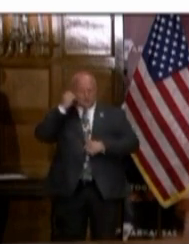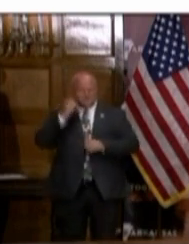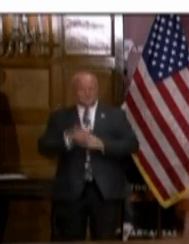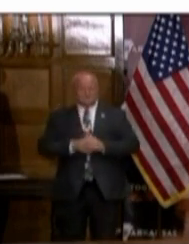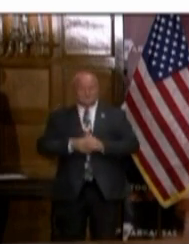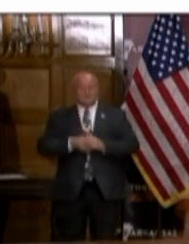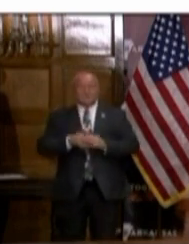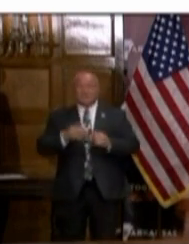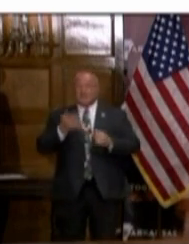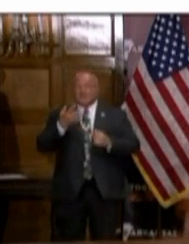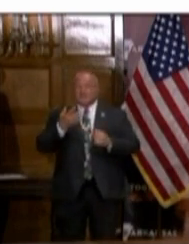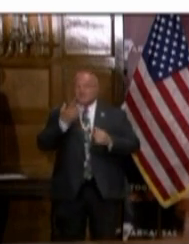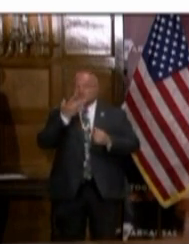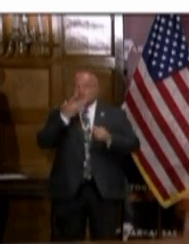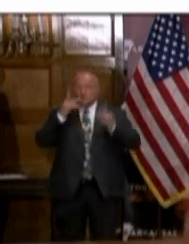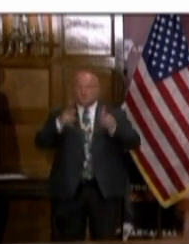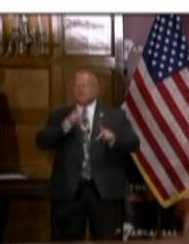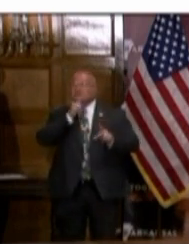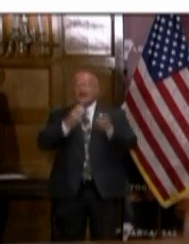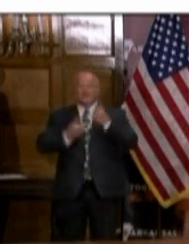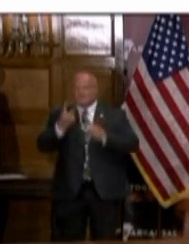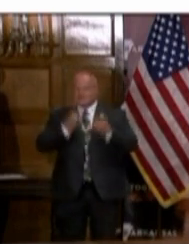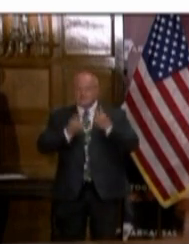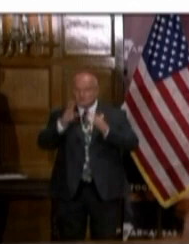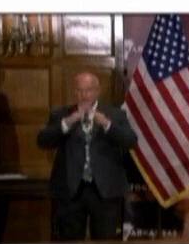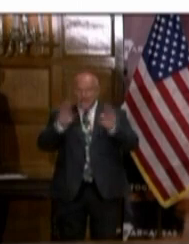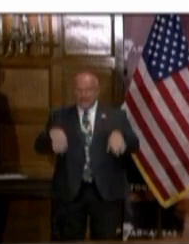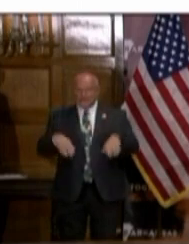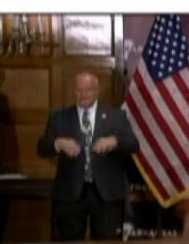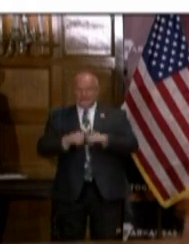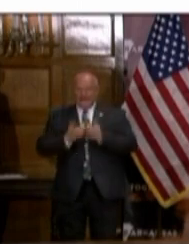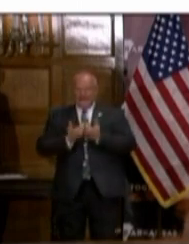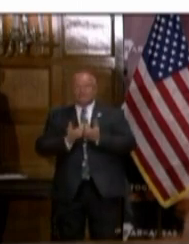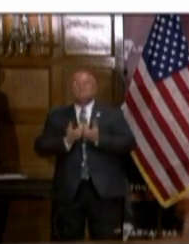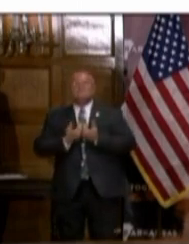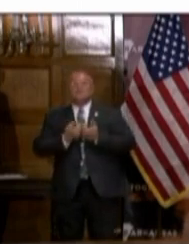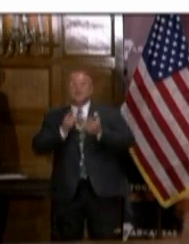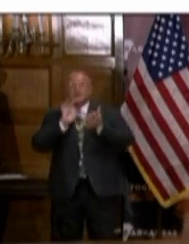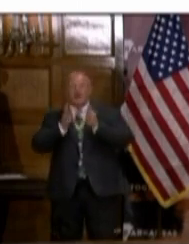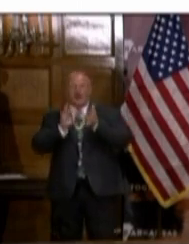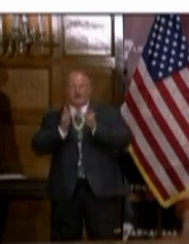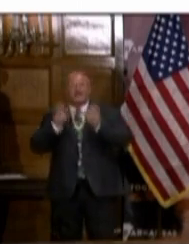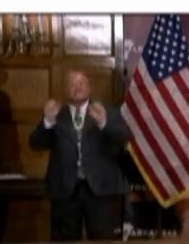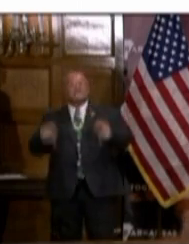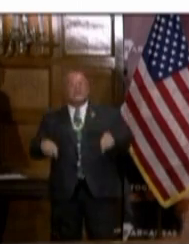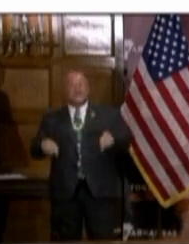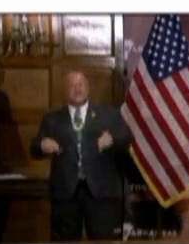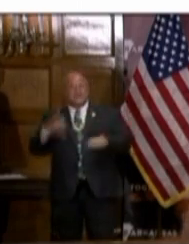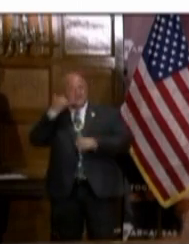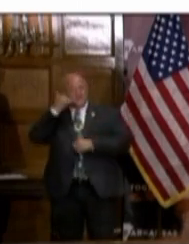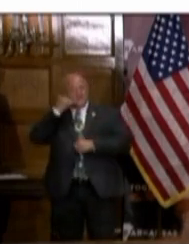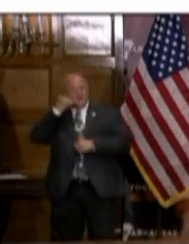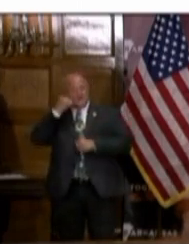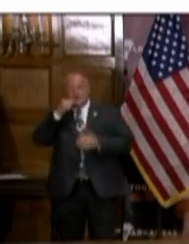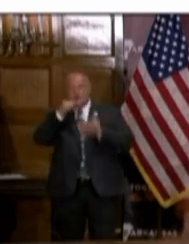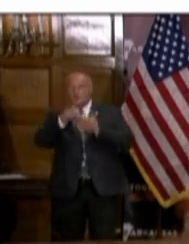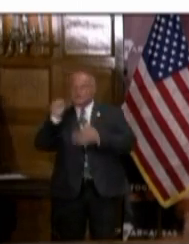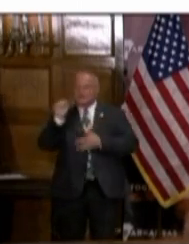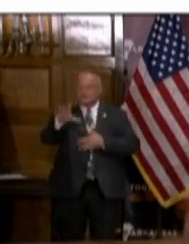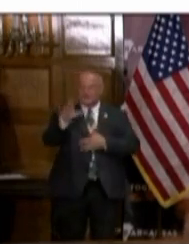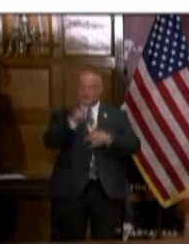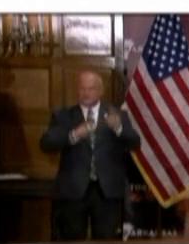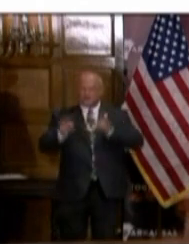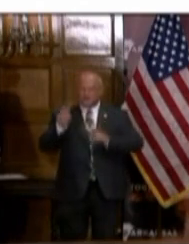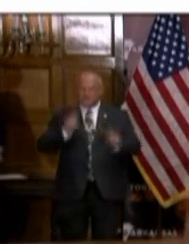If you prefer a census taker not visit, you can ensure this by responding online, by phone, or by mailing back